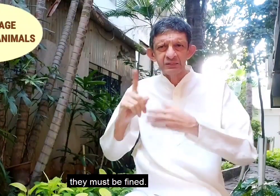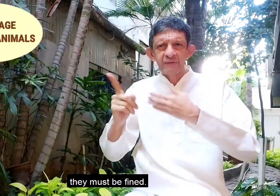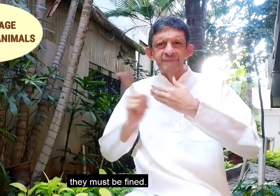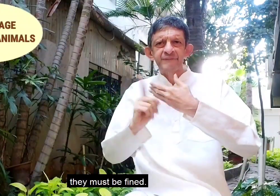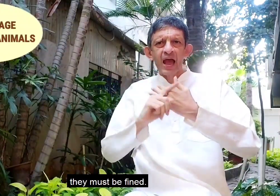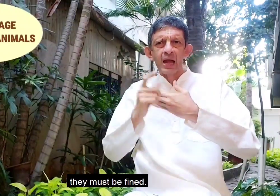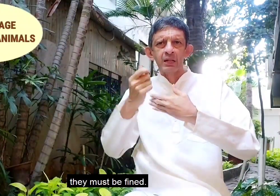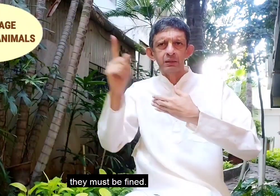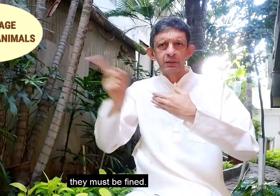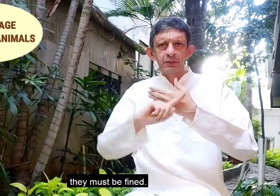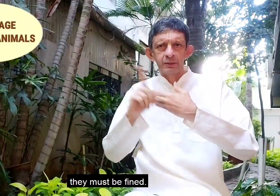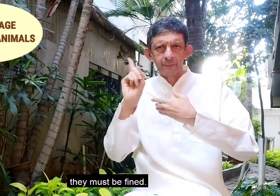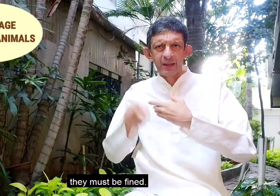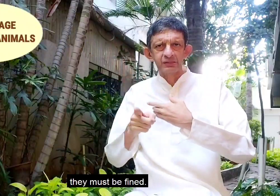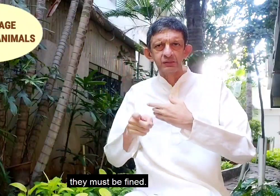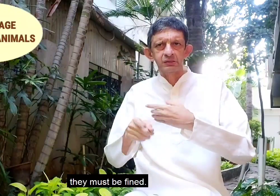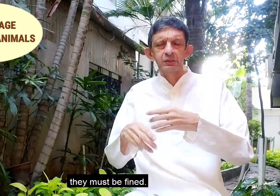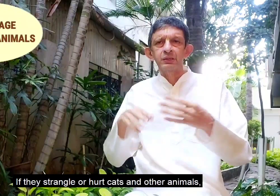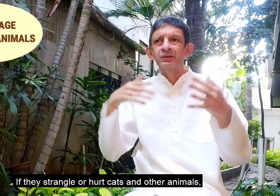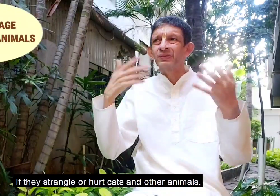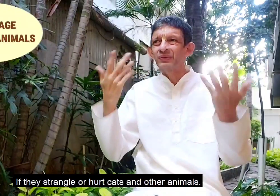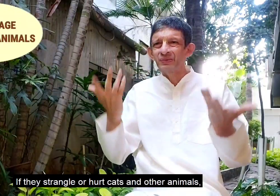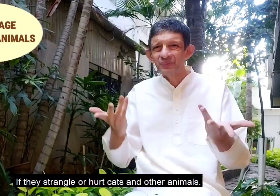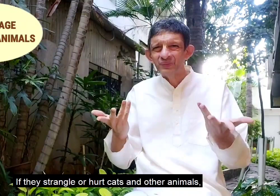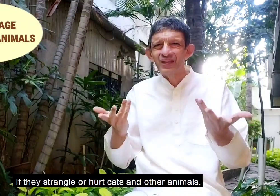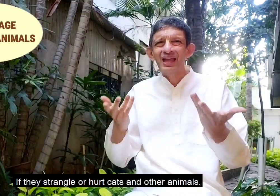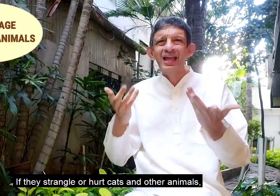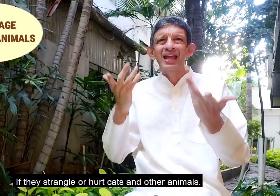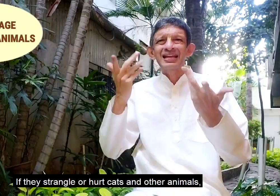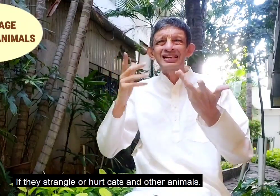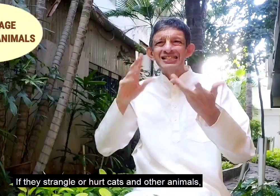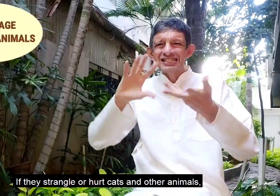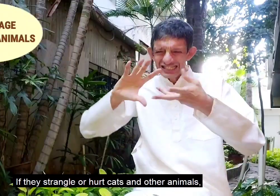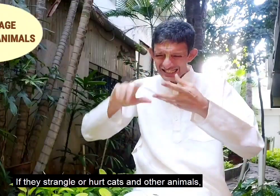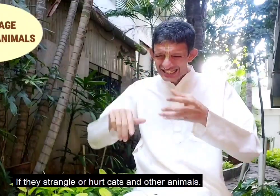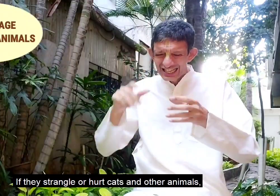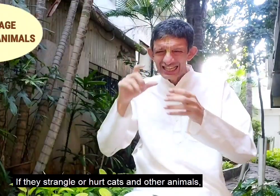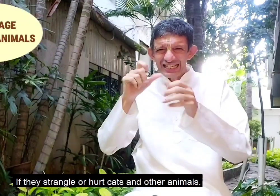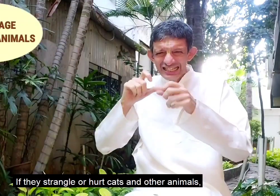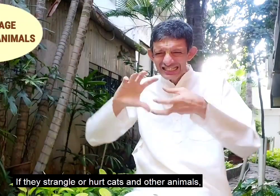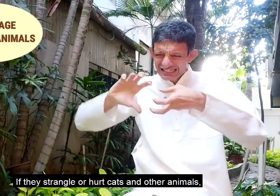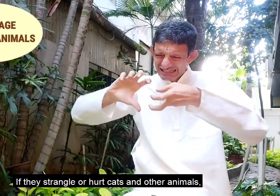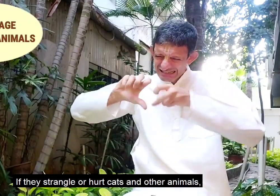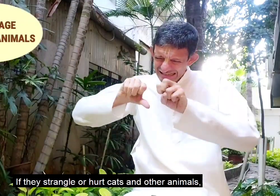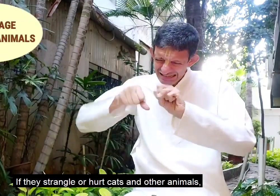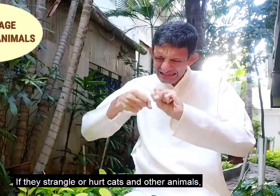They must be fined. If they strangle or hurt cats and other animals.